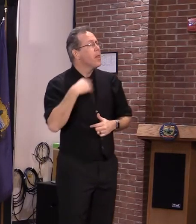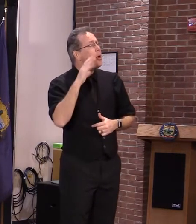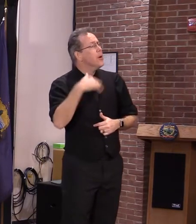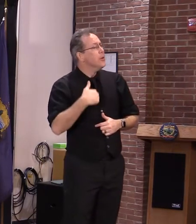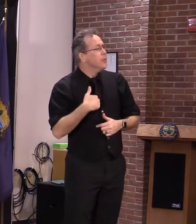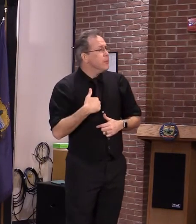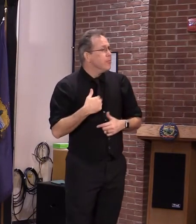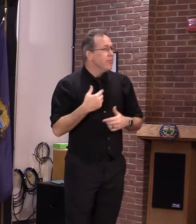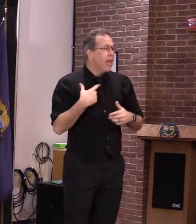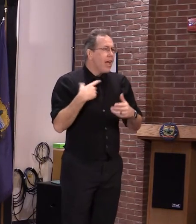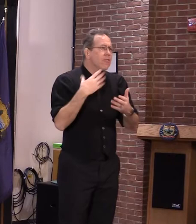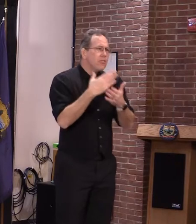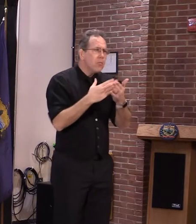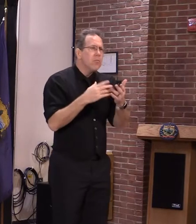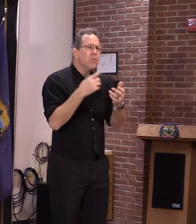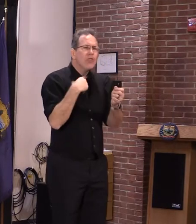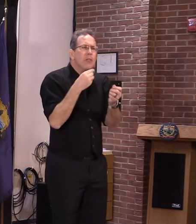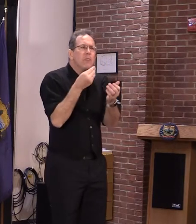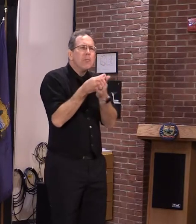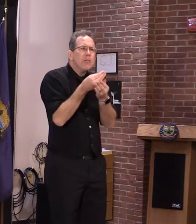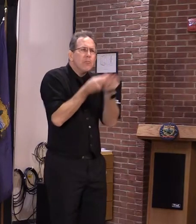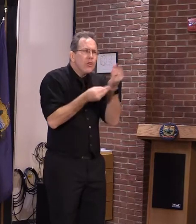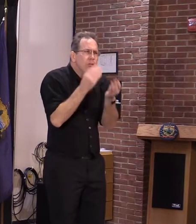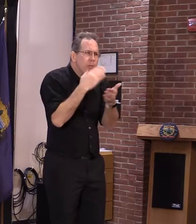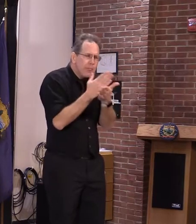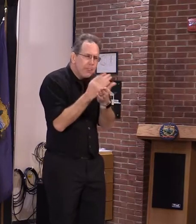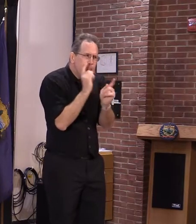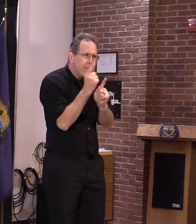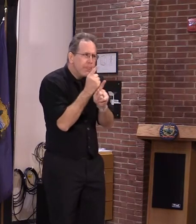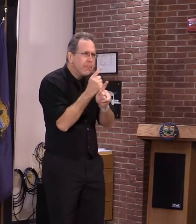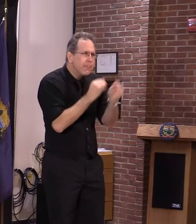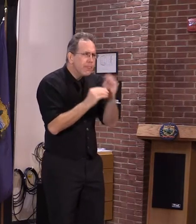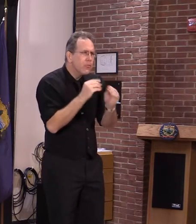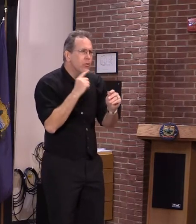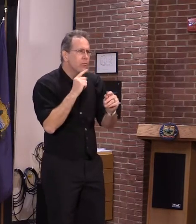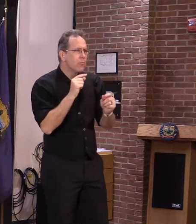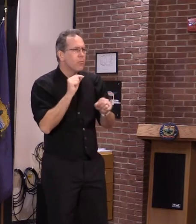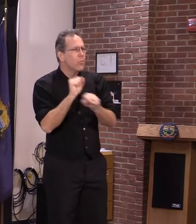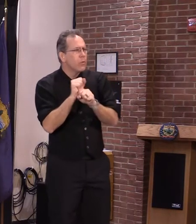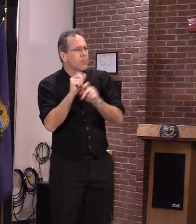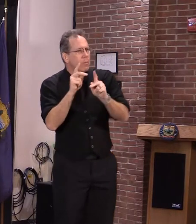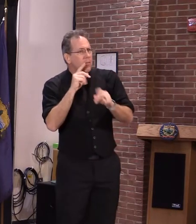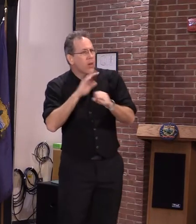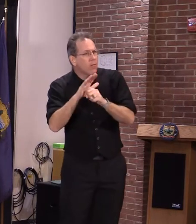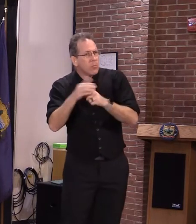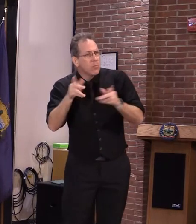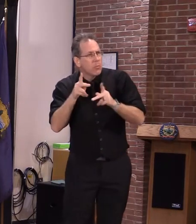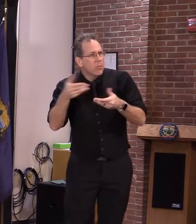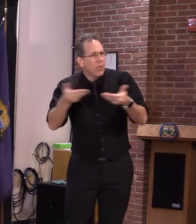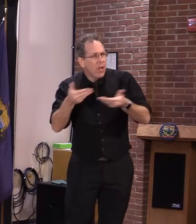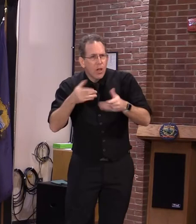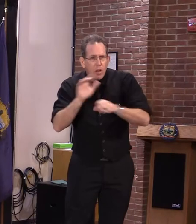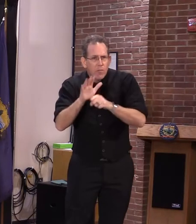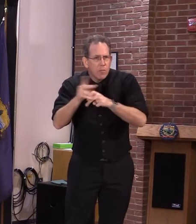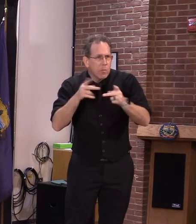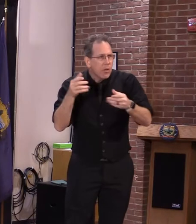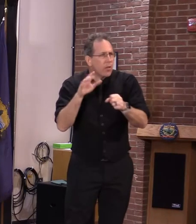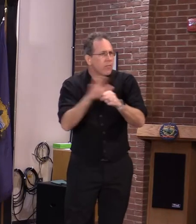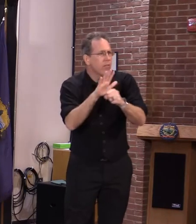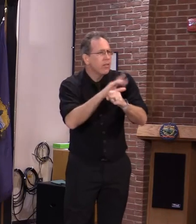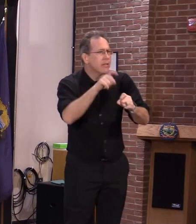budget. Everything is revolving around workforce and how do we grow our workforce, and in